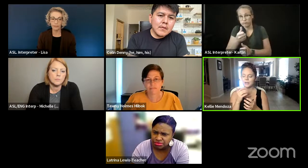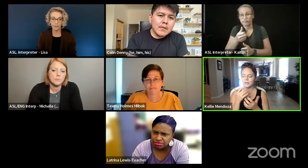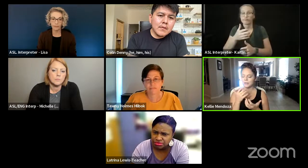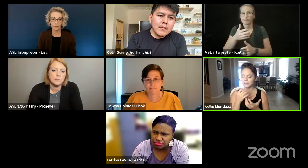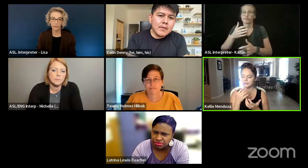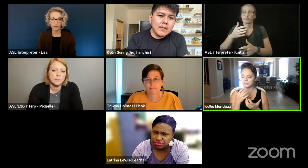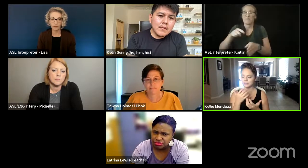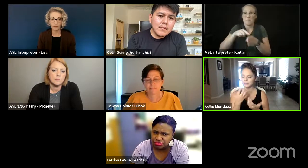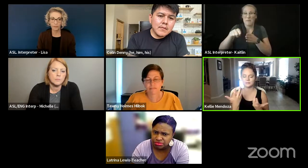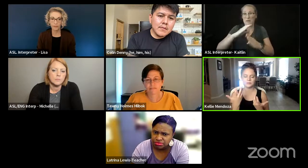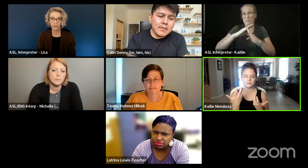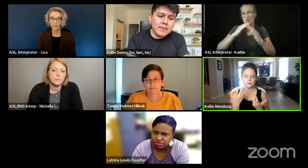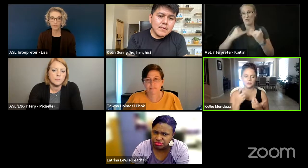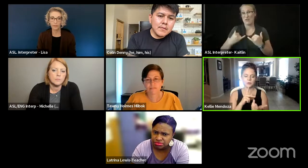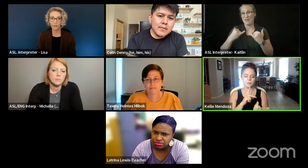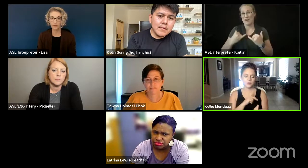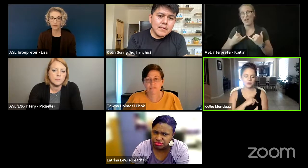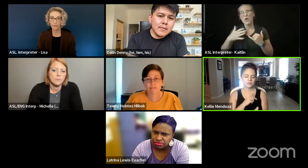My